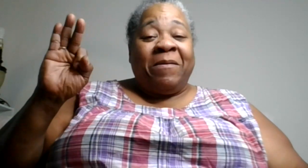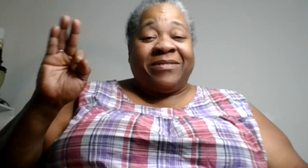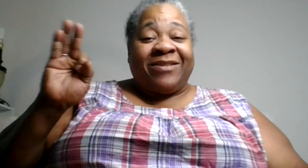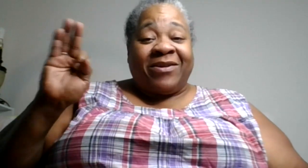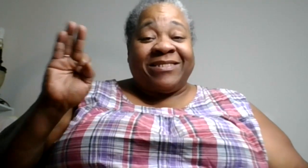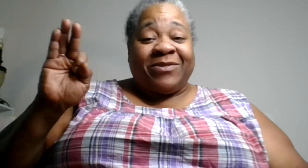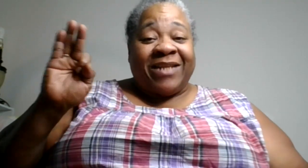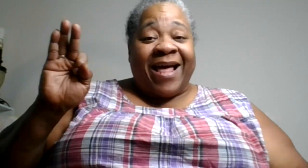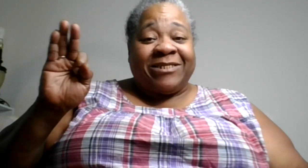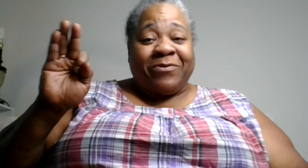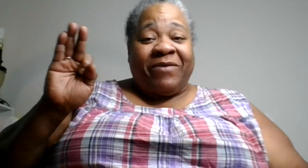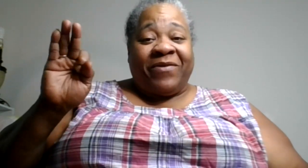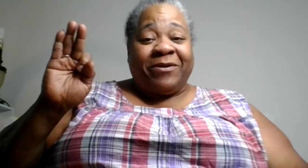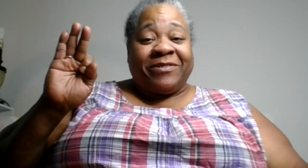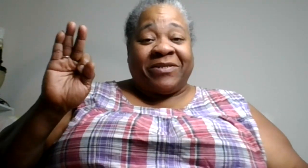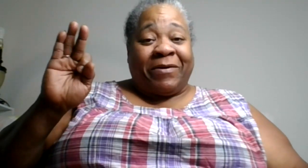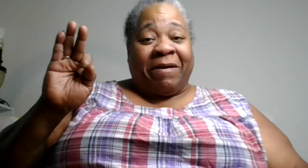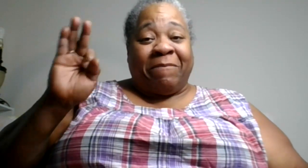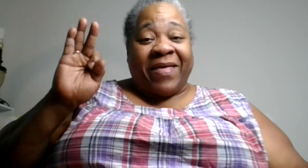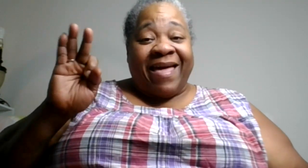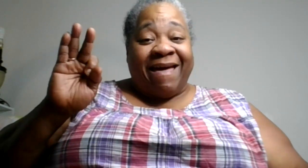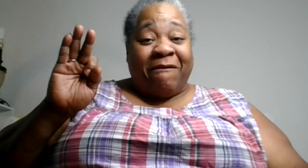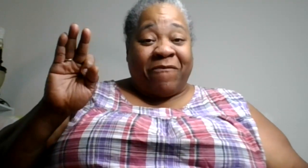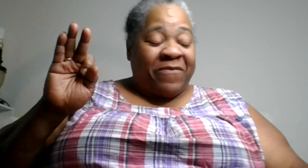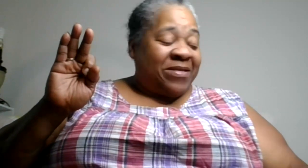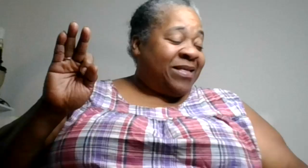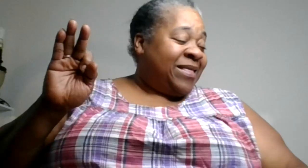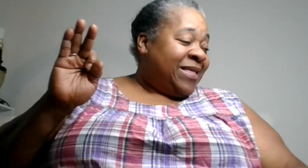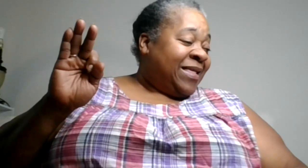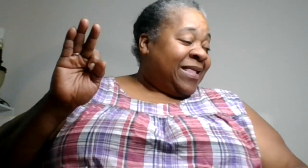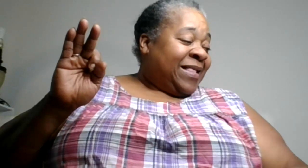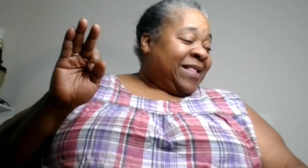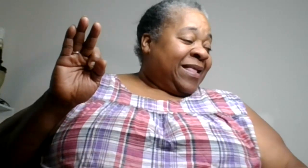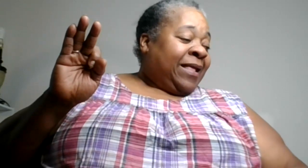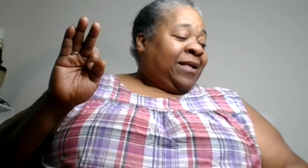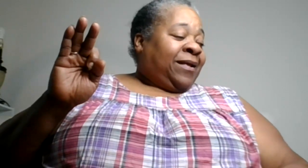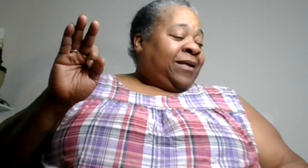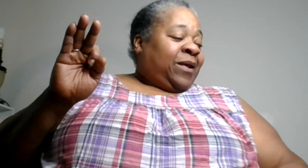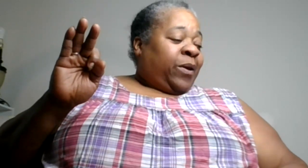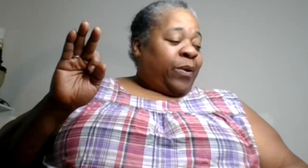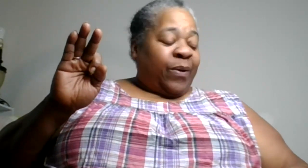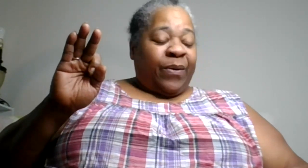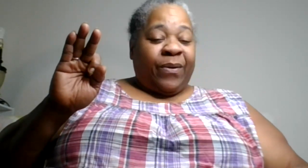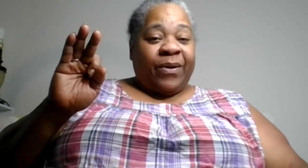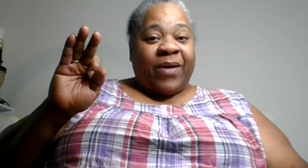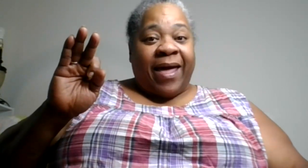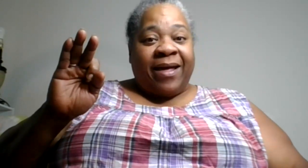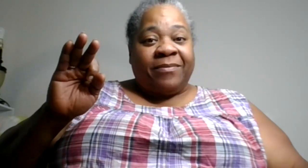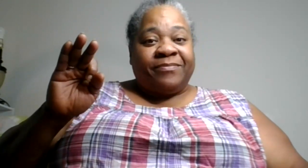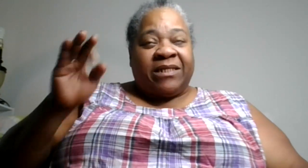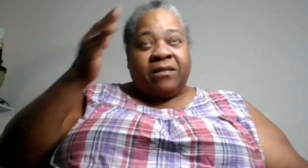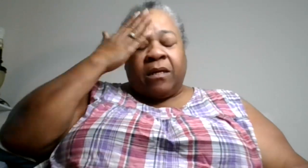as long as those last 3 fingers are up. F. Okay?